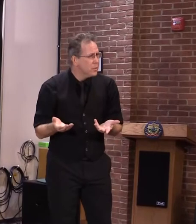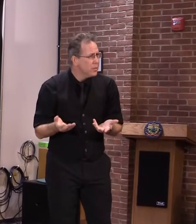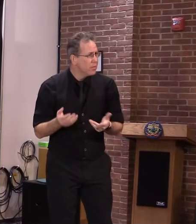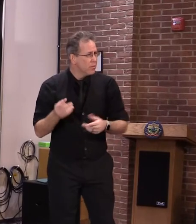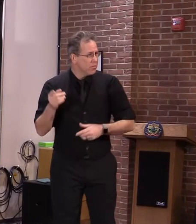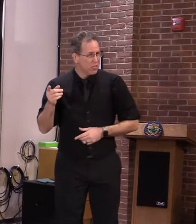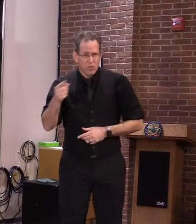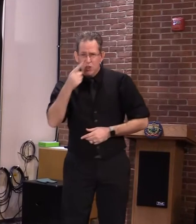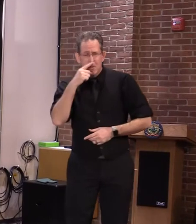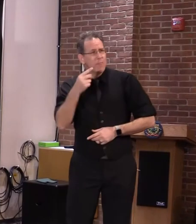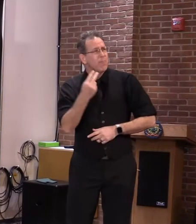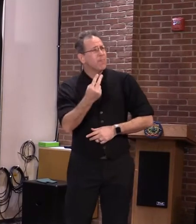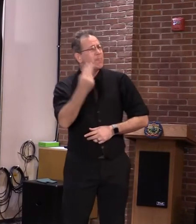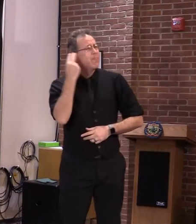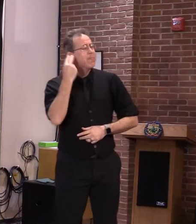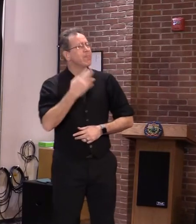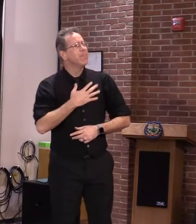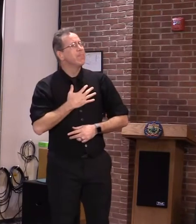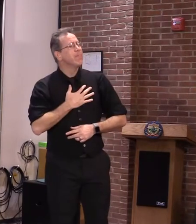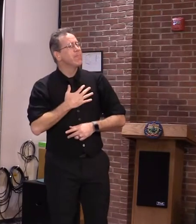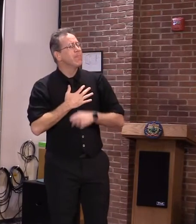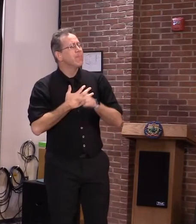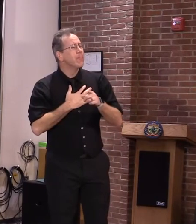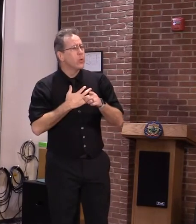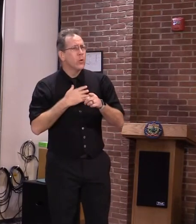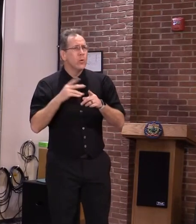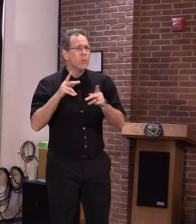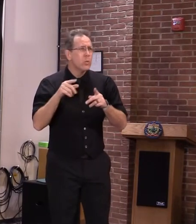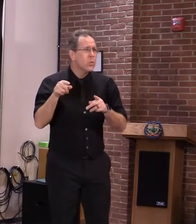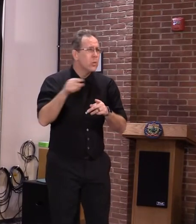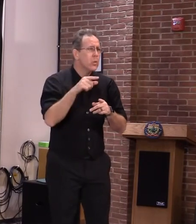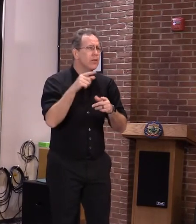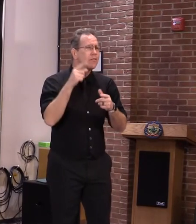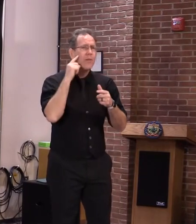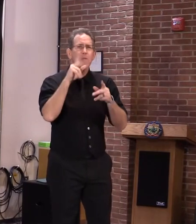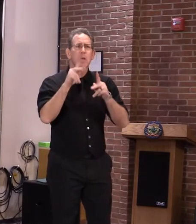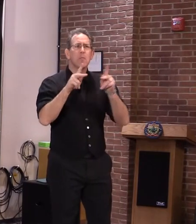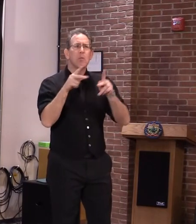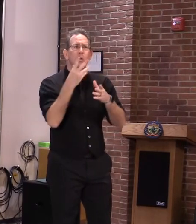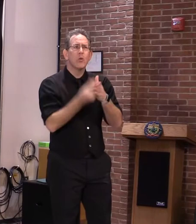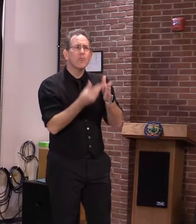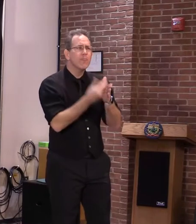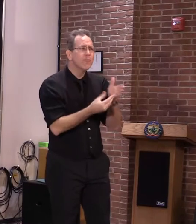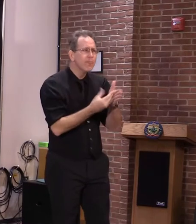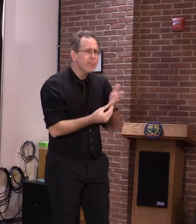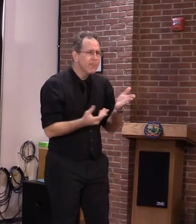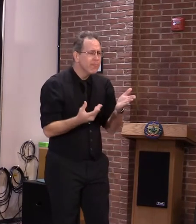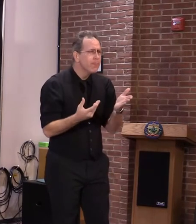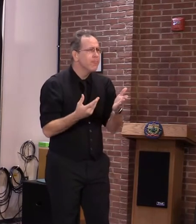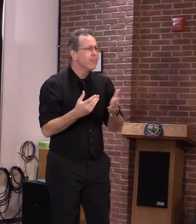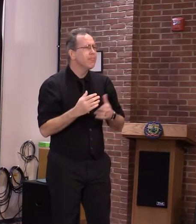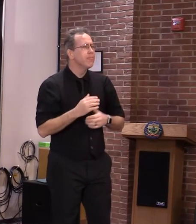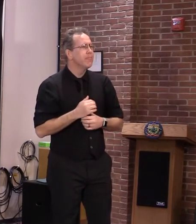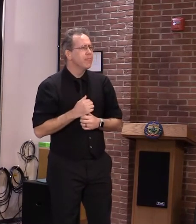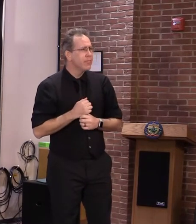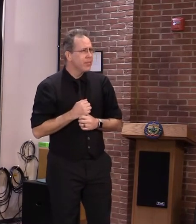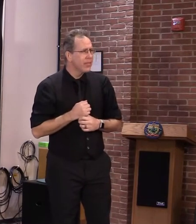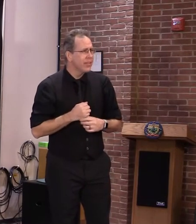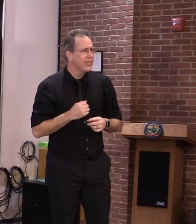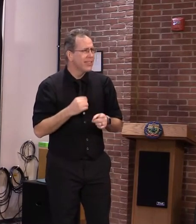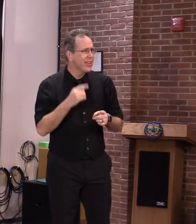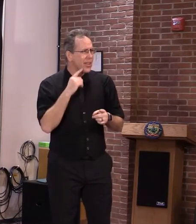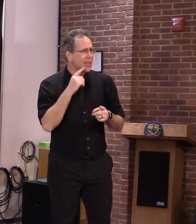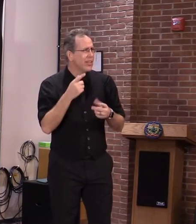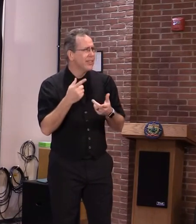that milestone meant to you and what it should mean to all Vermonters who lost that many neighbors? Yeah, I think, again,